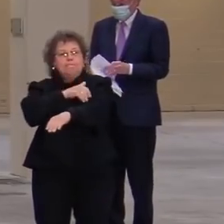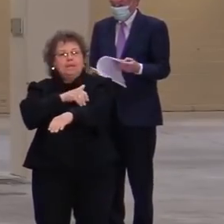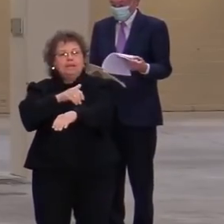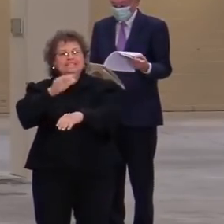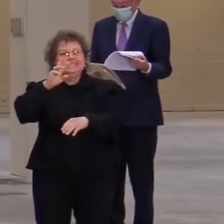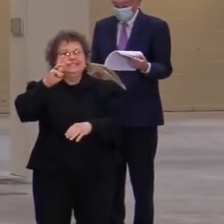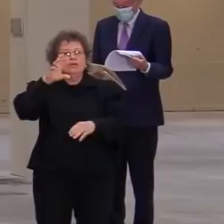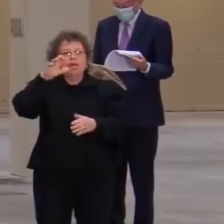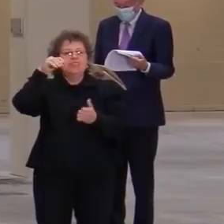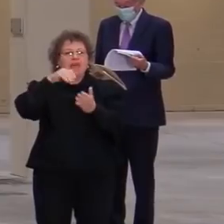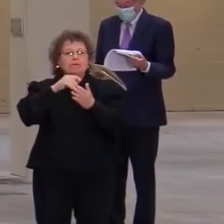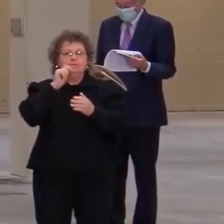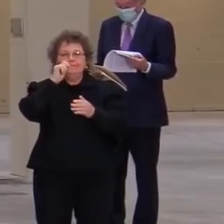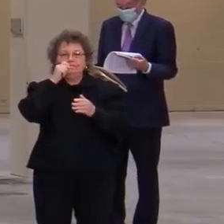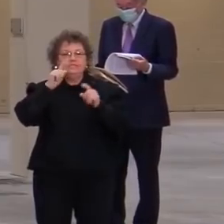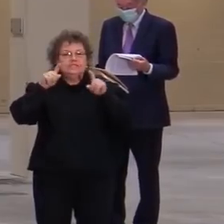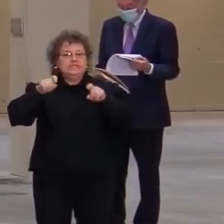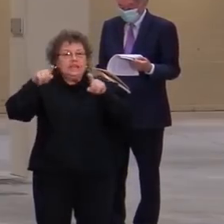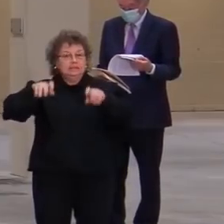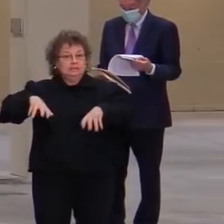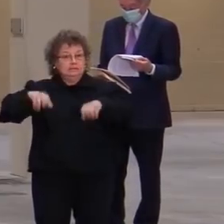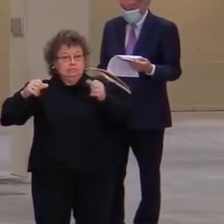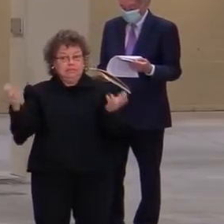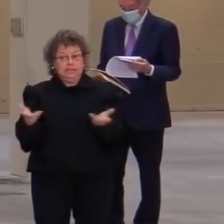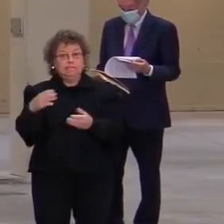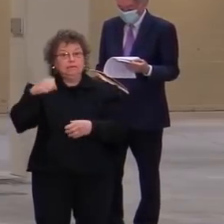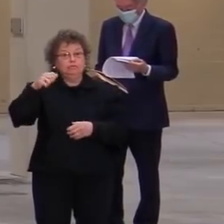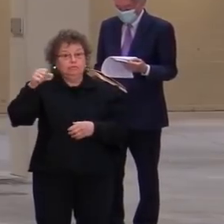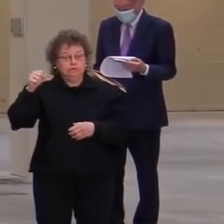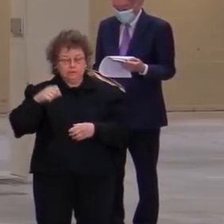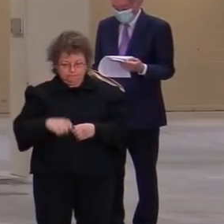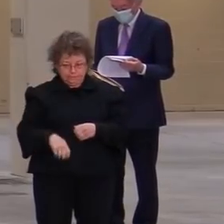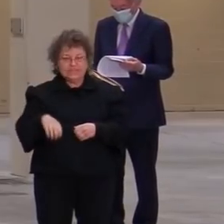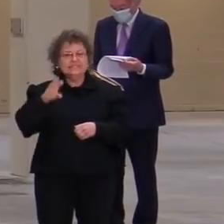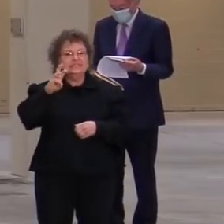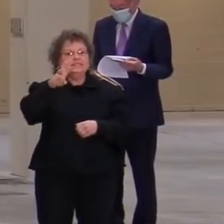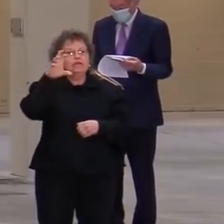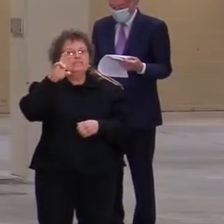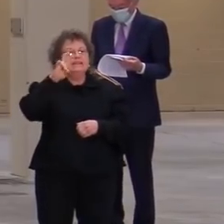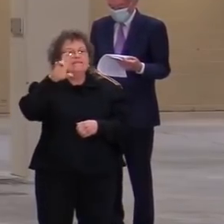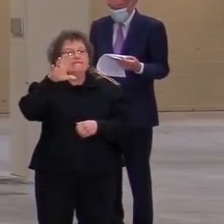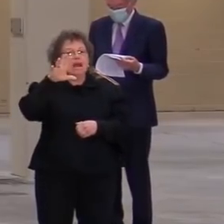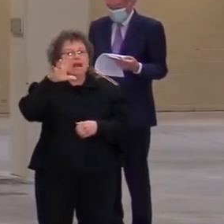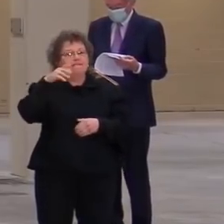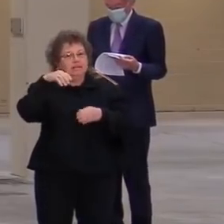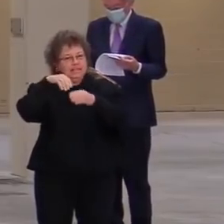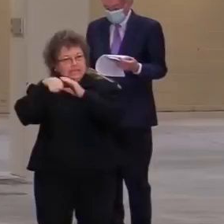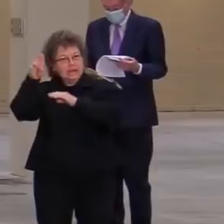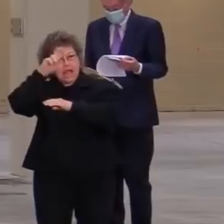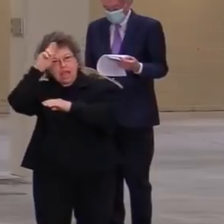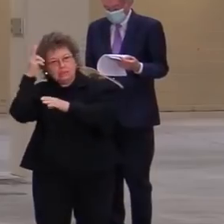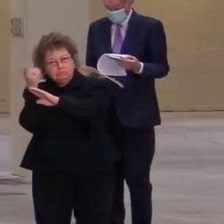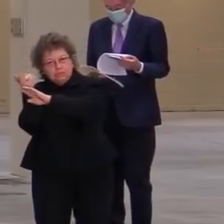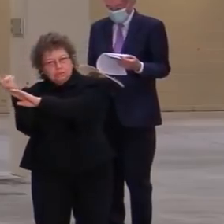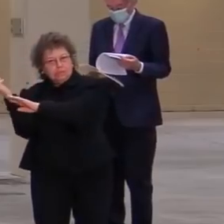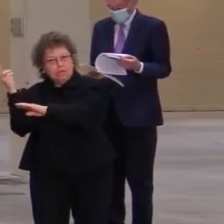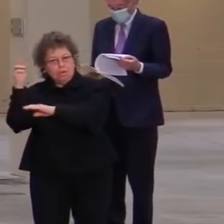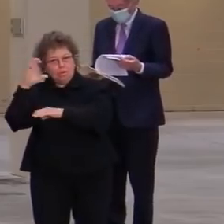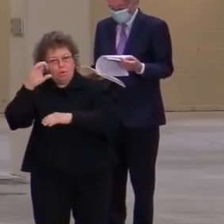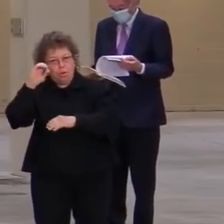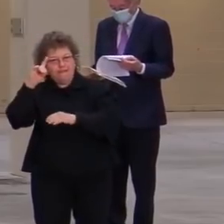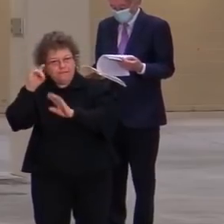18,600,000 tests in total conducted here in the Commonwealth. 675 individuals are in the hospital with COVID, and